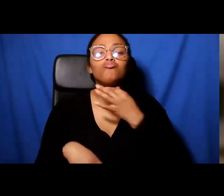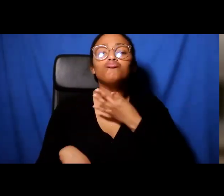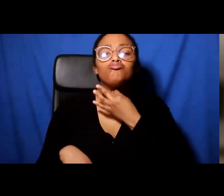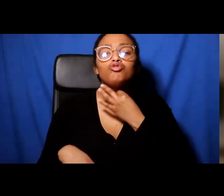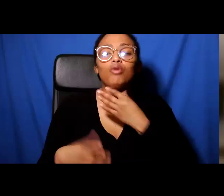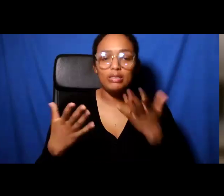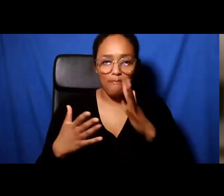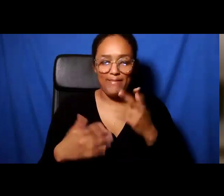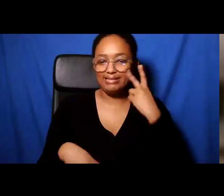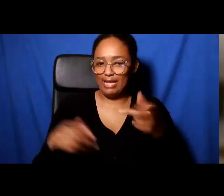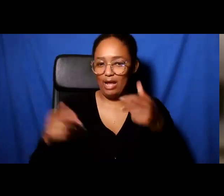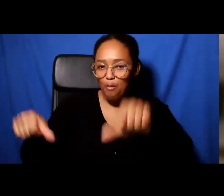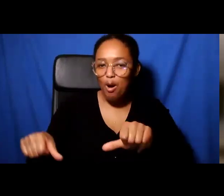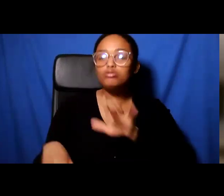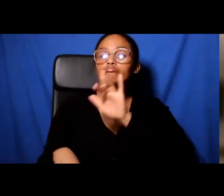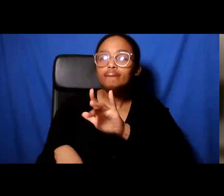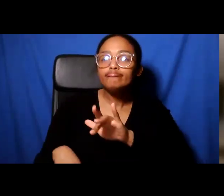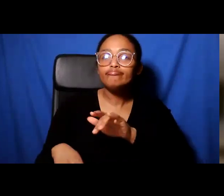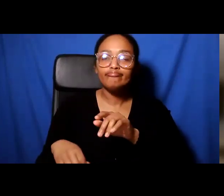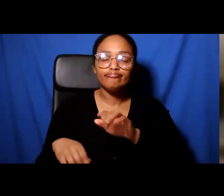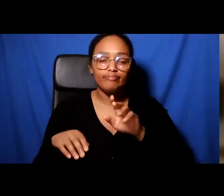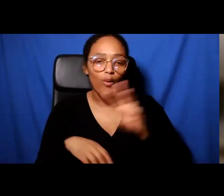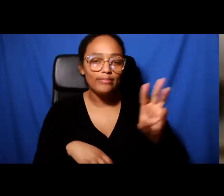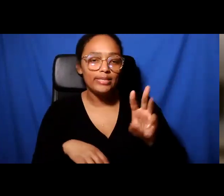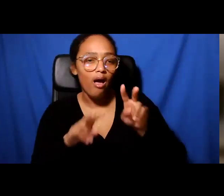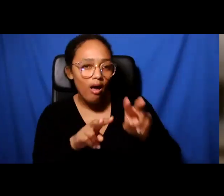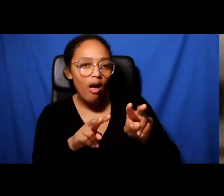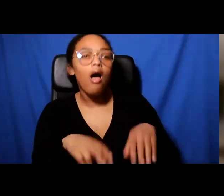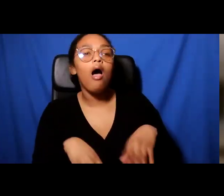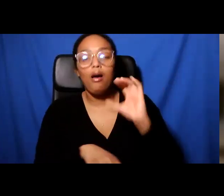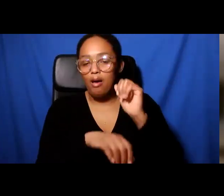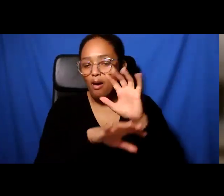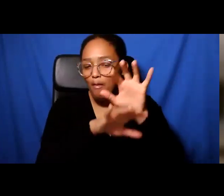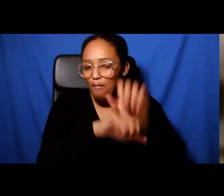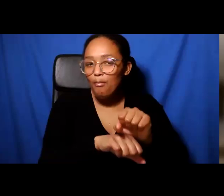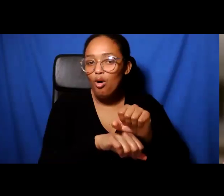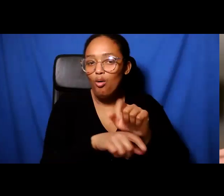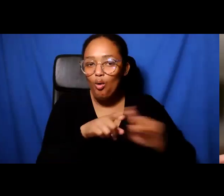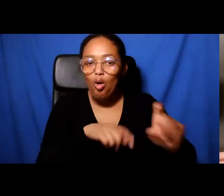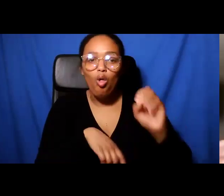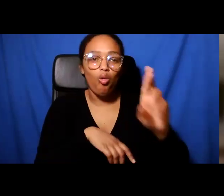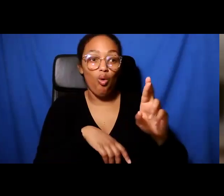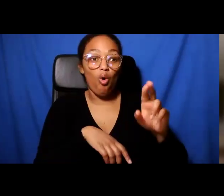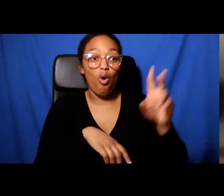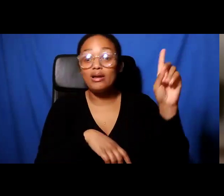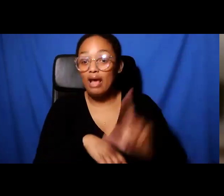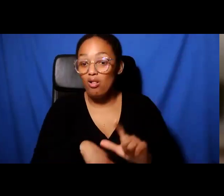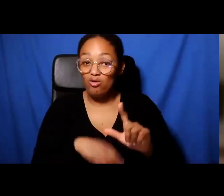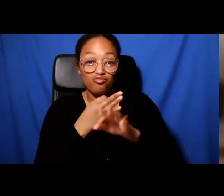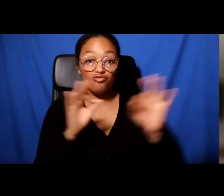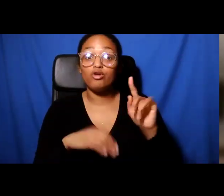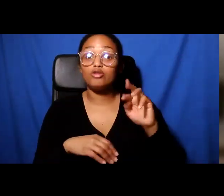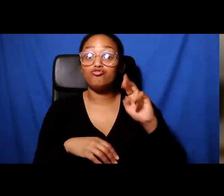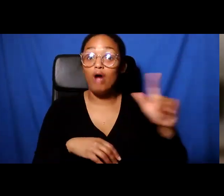read, they may book a call, they may download a free trial. But still nothing really happens after that. And this is